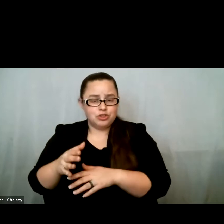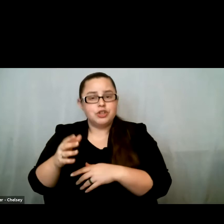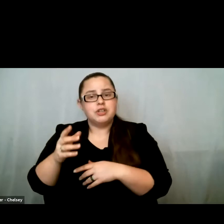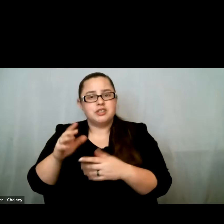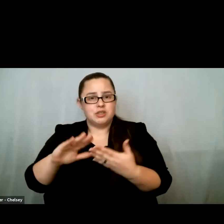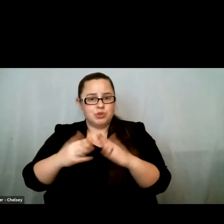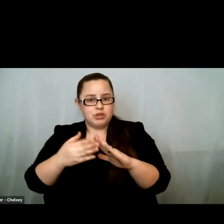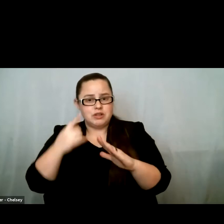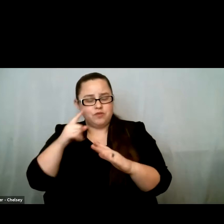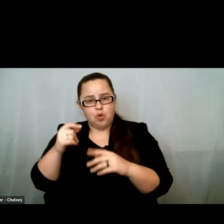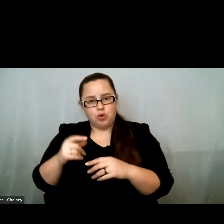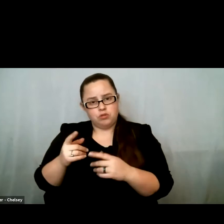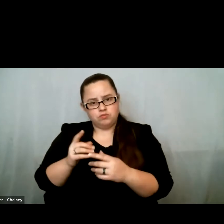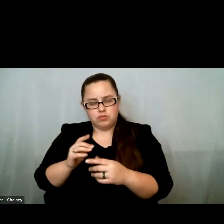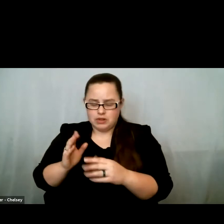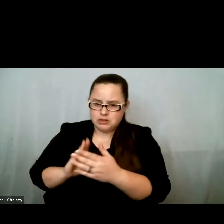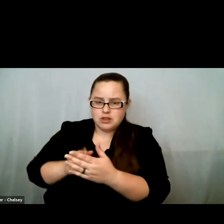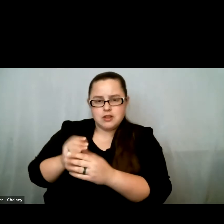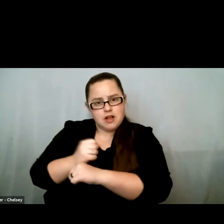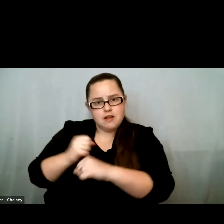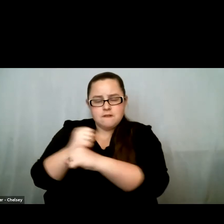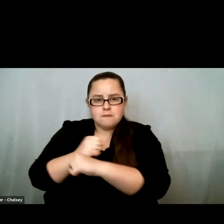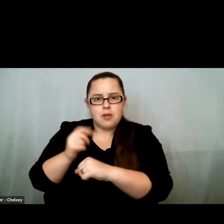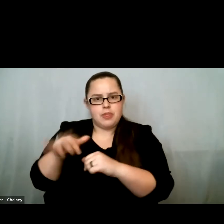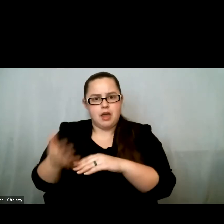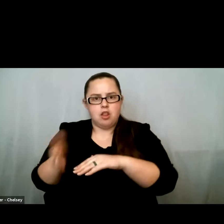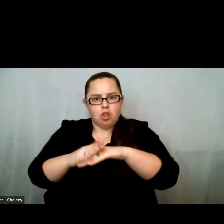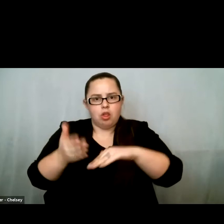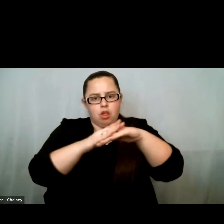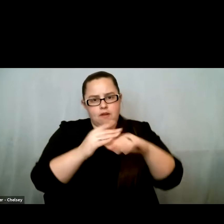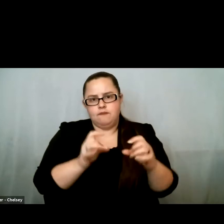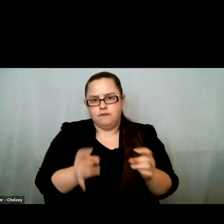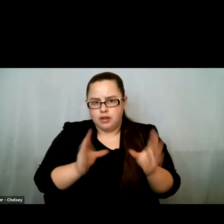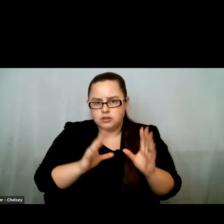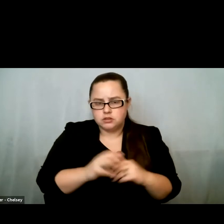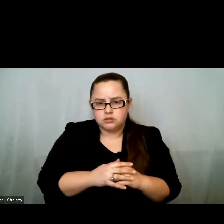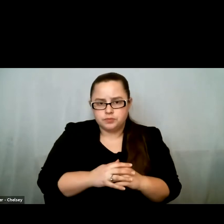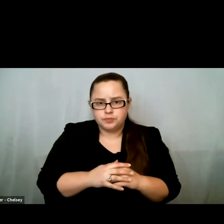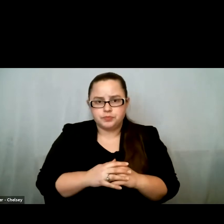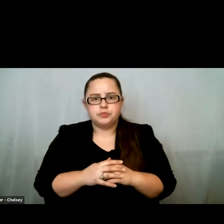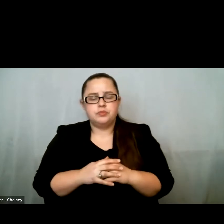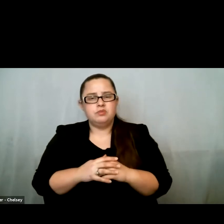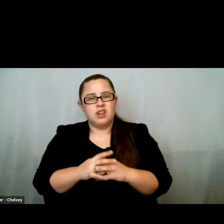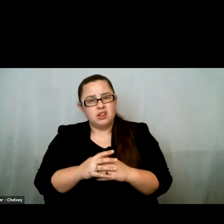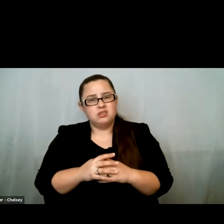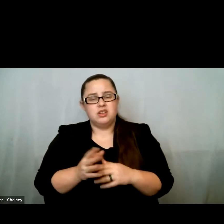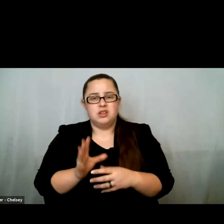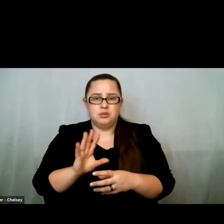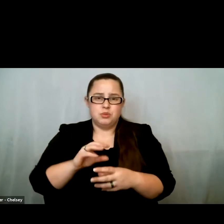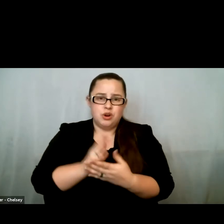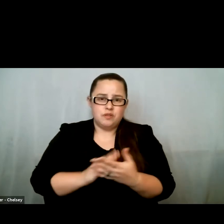surge against this community. And as part of a larger, unfortunate, and